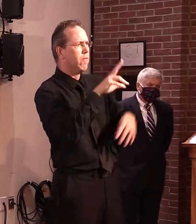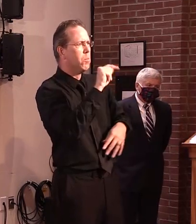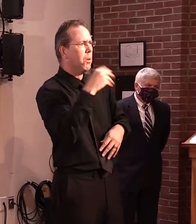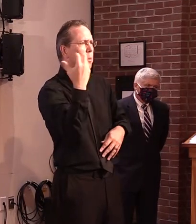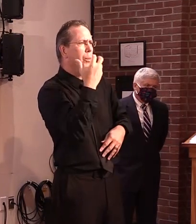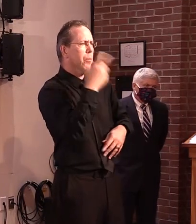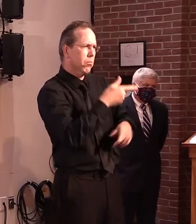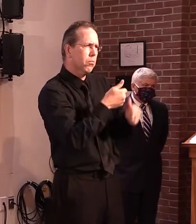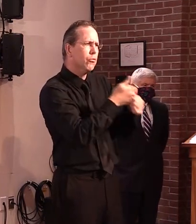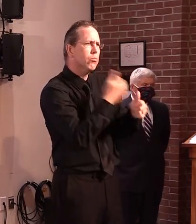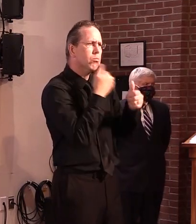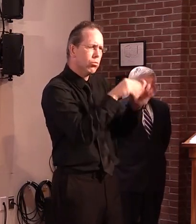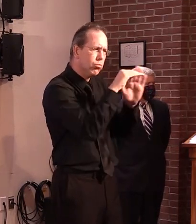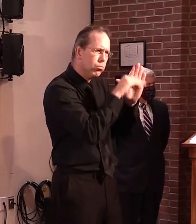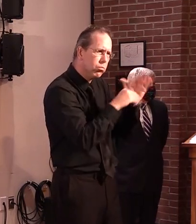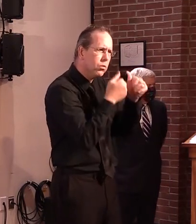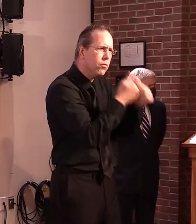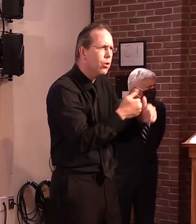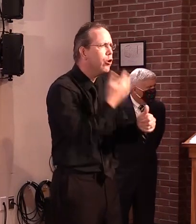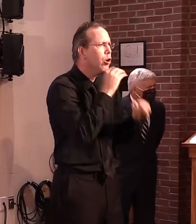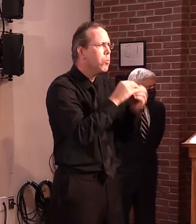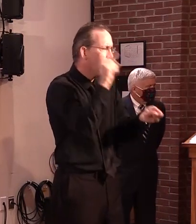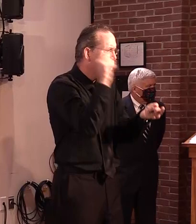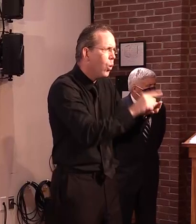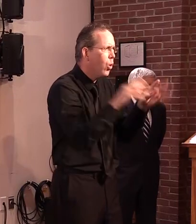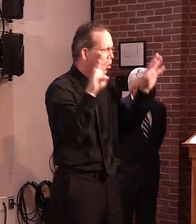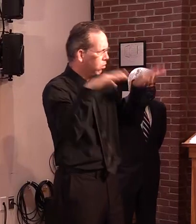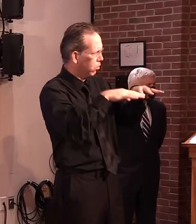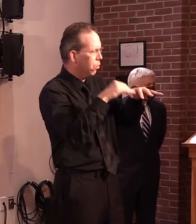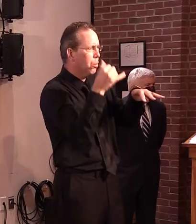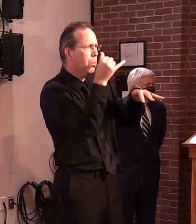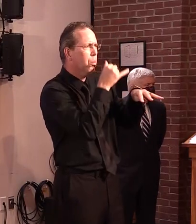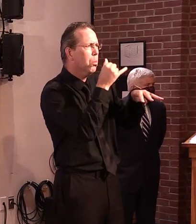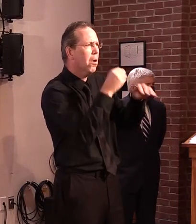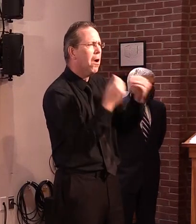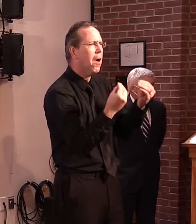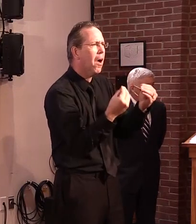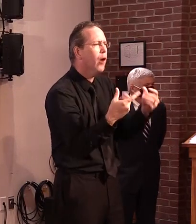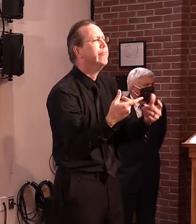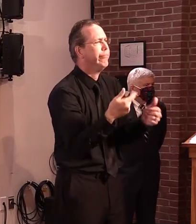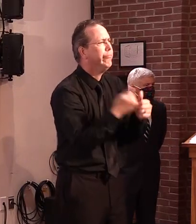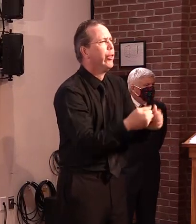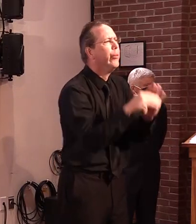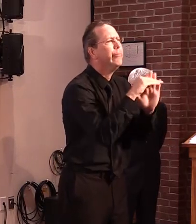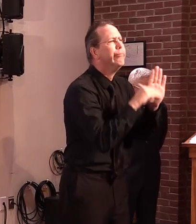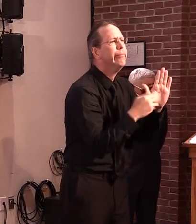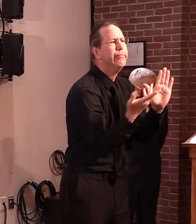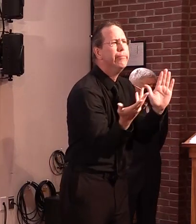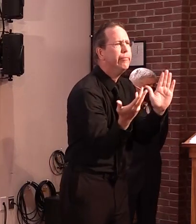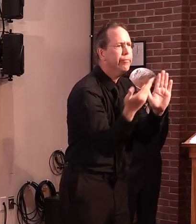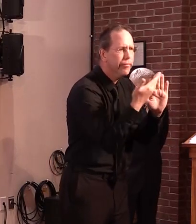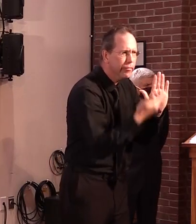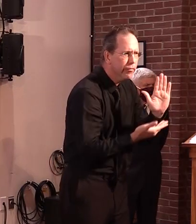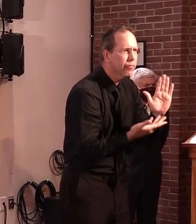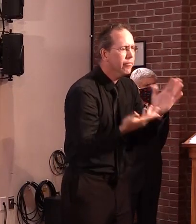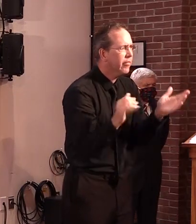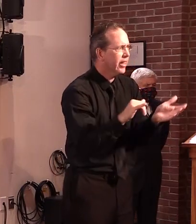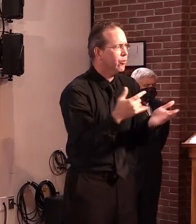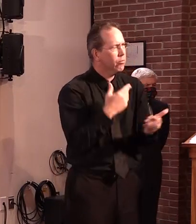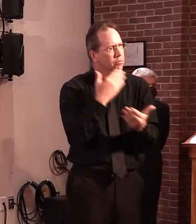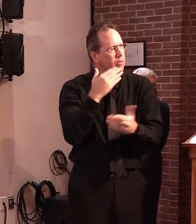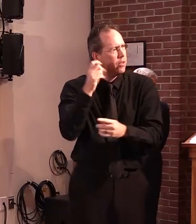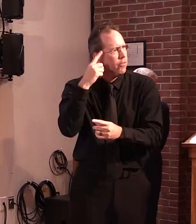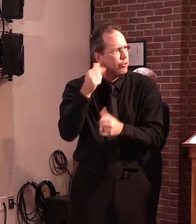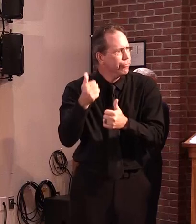but it should be the model of how you get to such a low test positivity that you can actually start opening up the